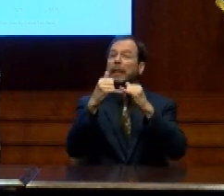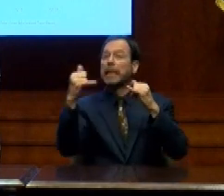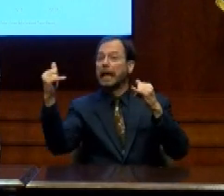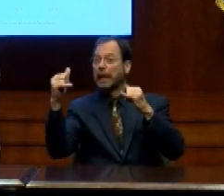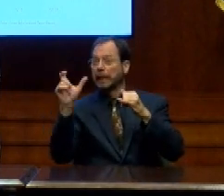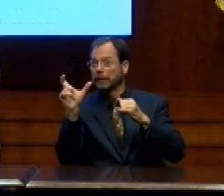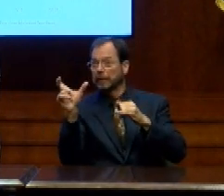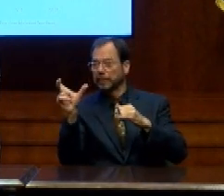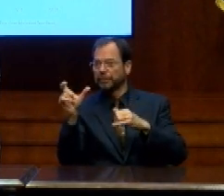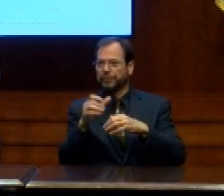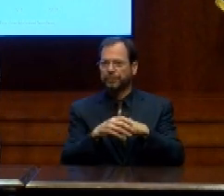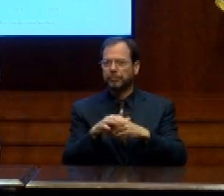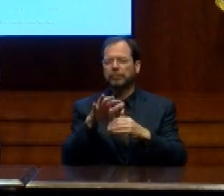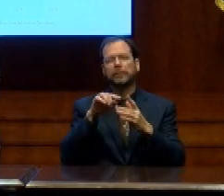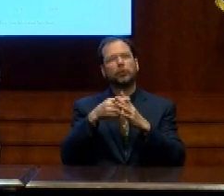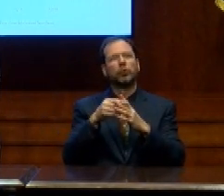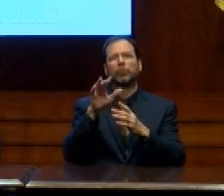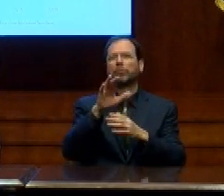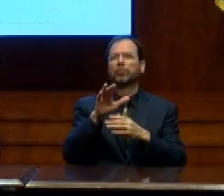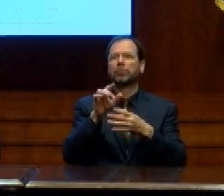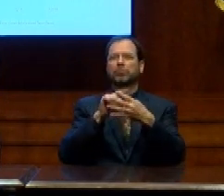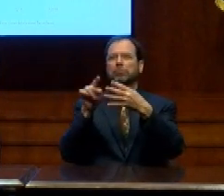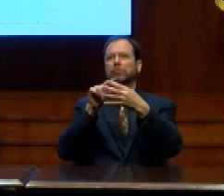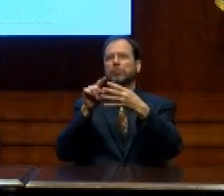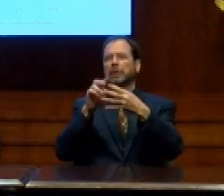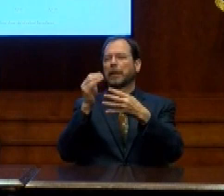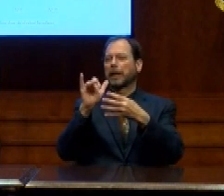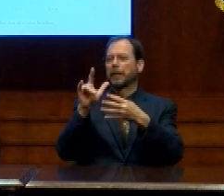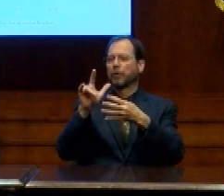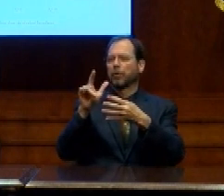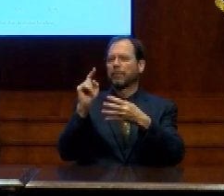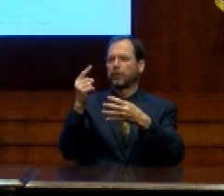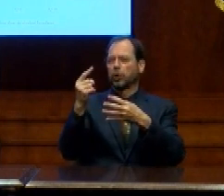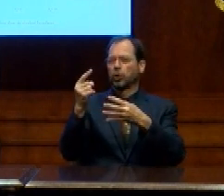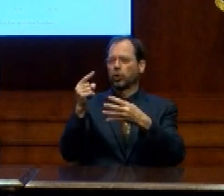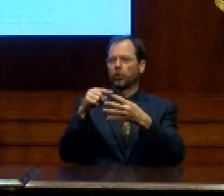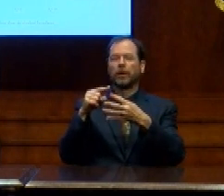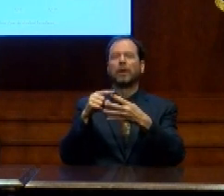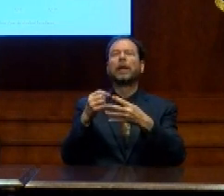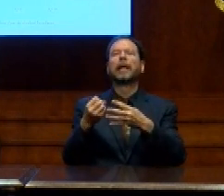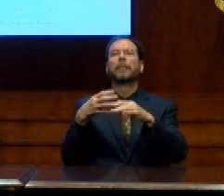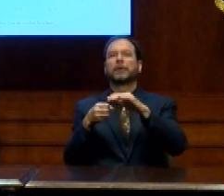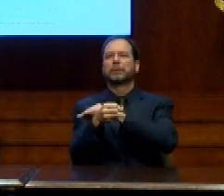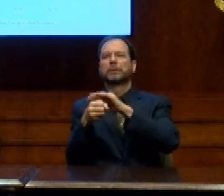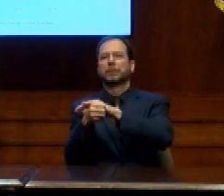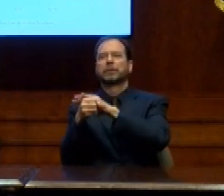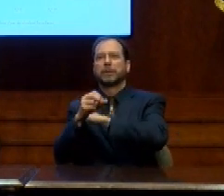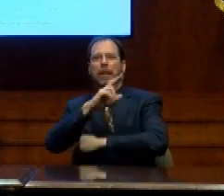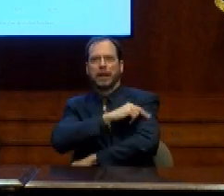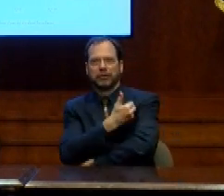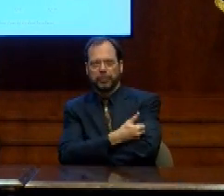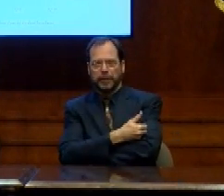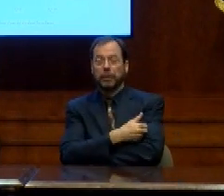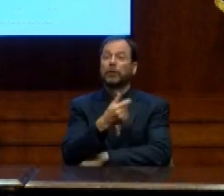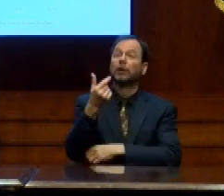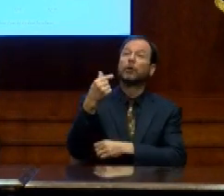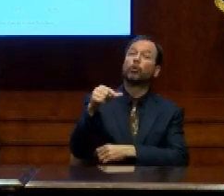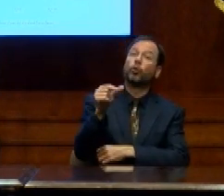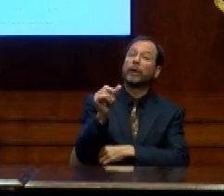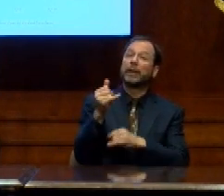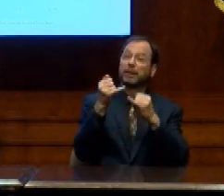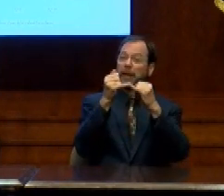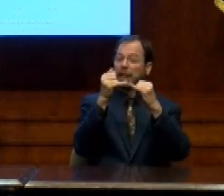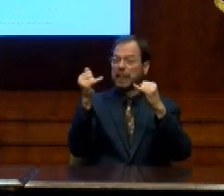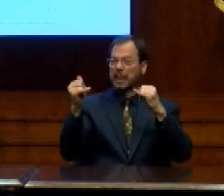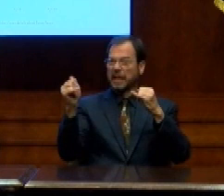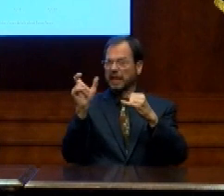line, it begins about April the 1st, and it's the number of hospitalizations. If you look at that green line,